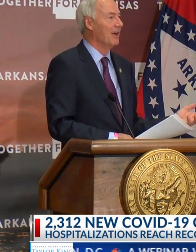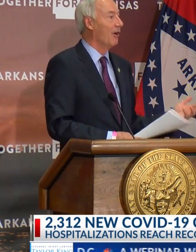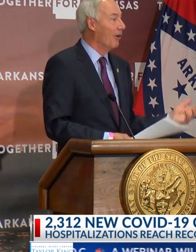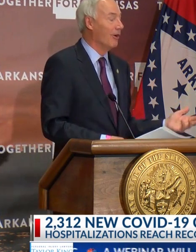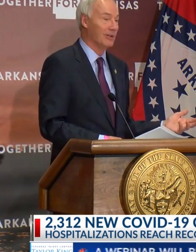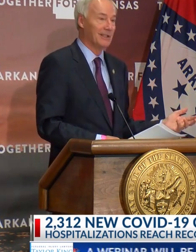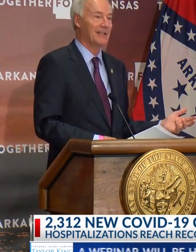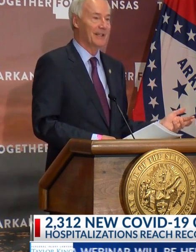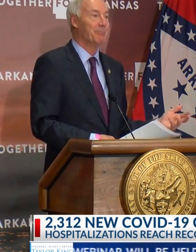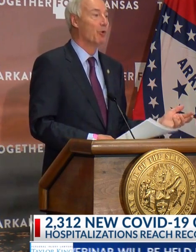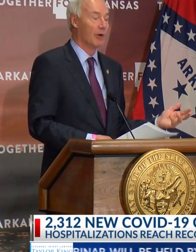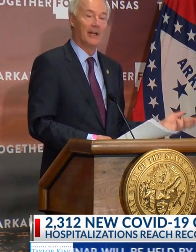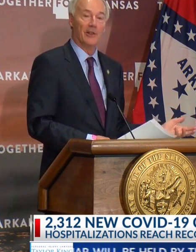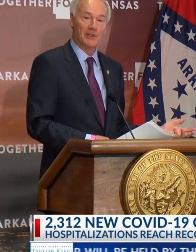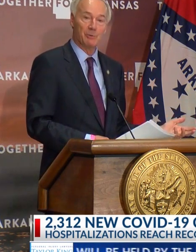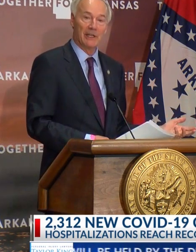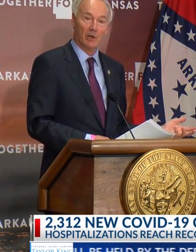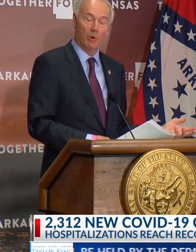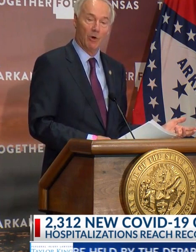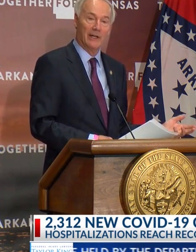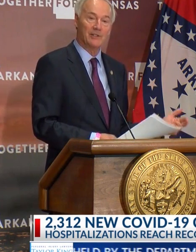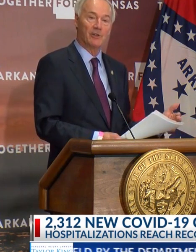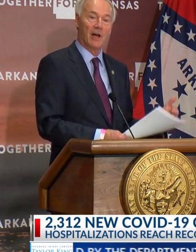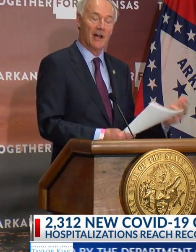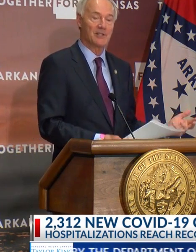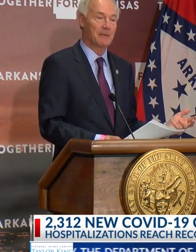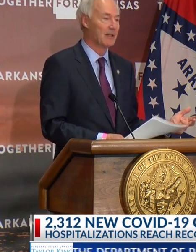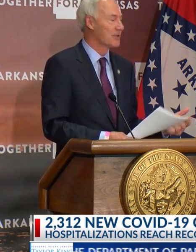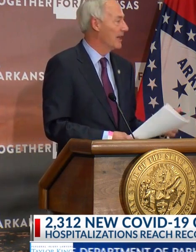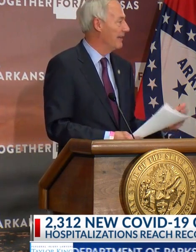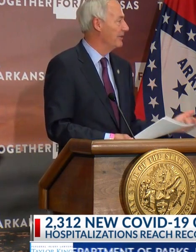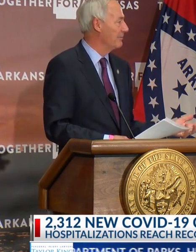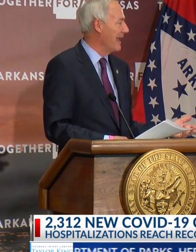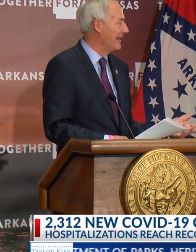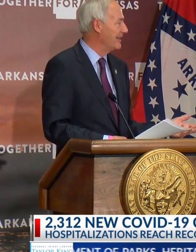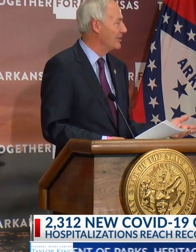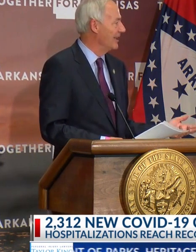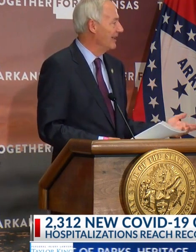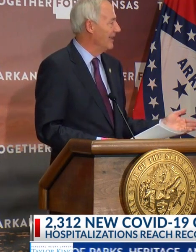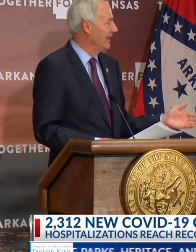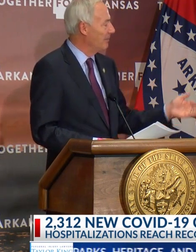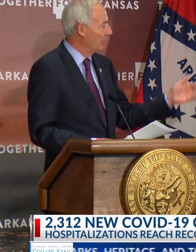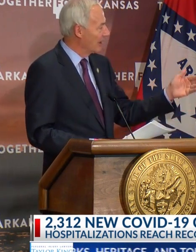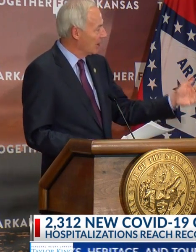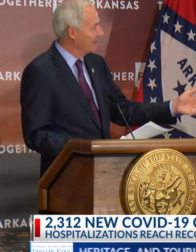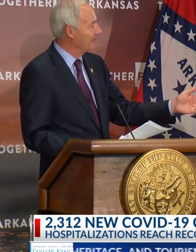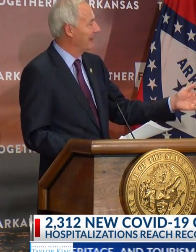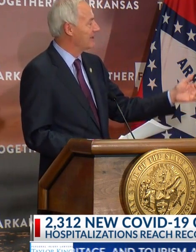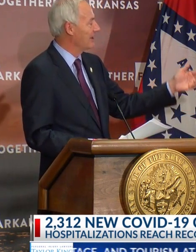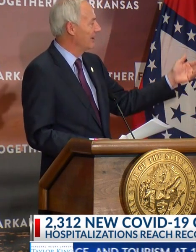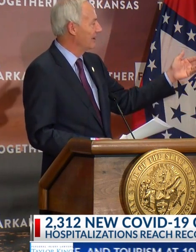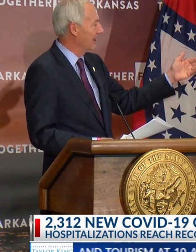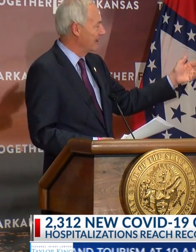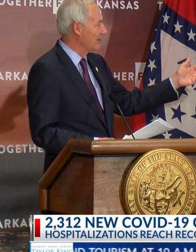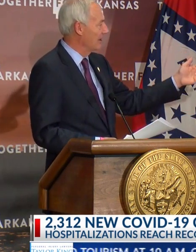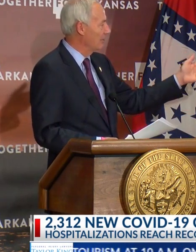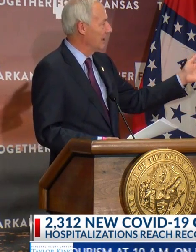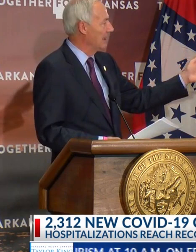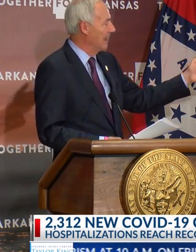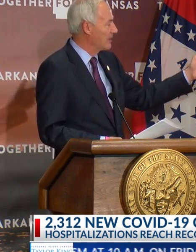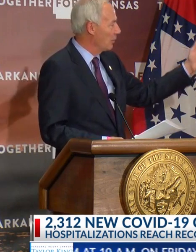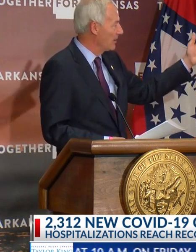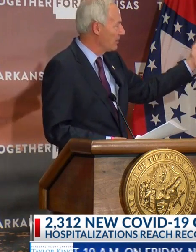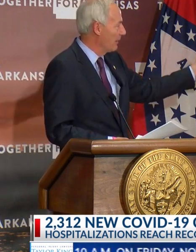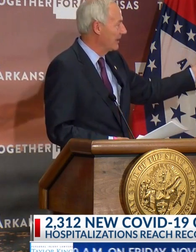us all in poor health as we go on. And so the hospitals are having to manage both the COVID